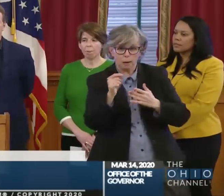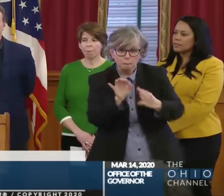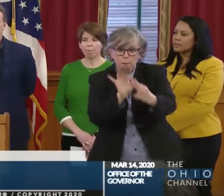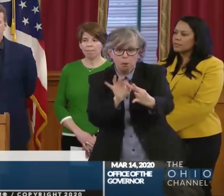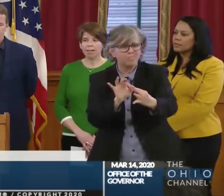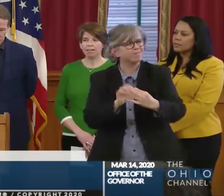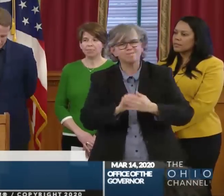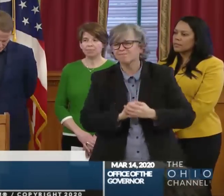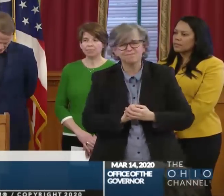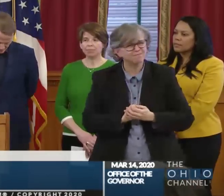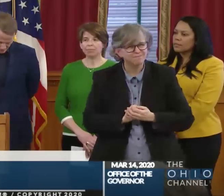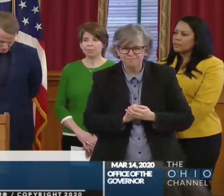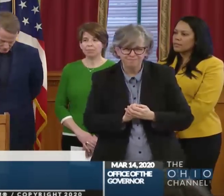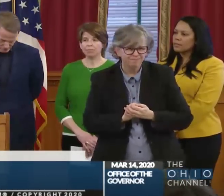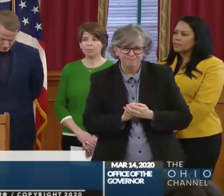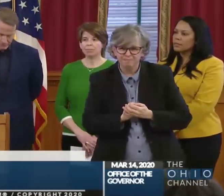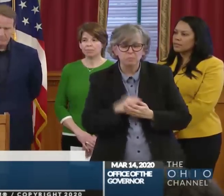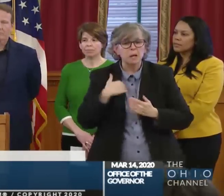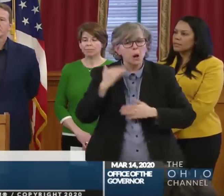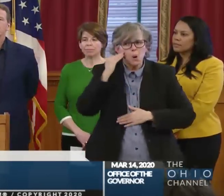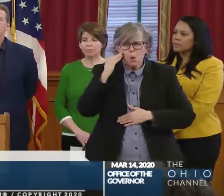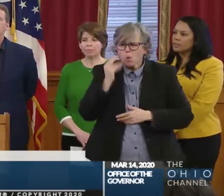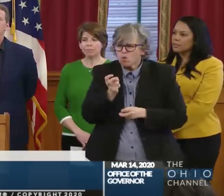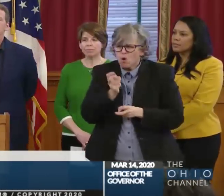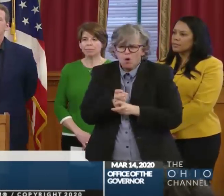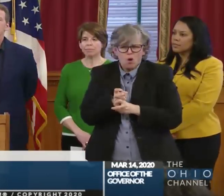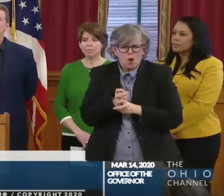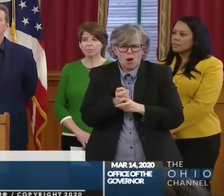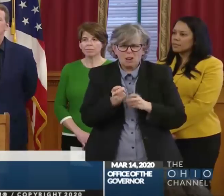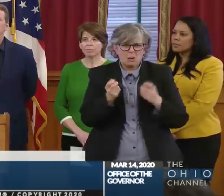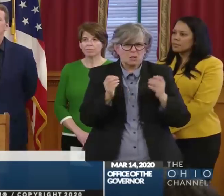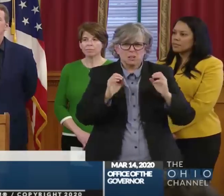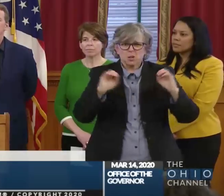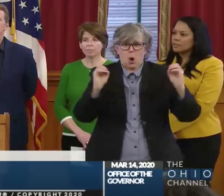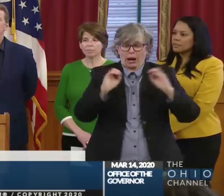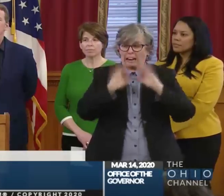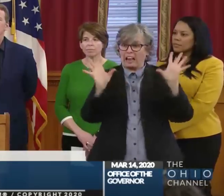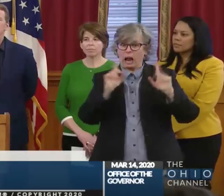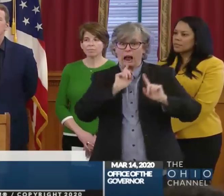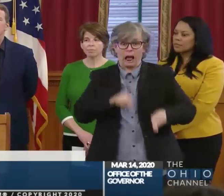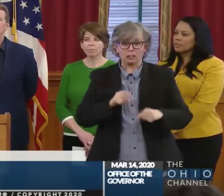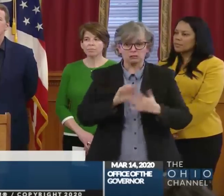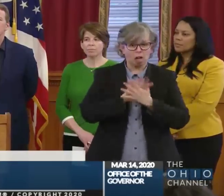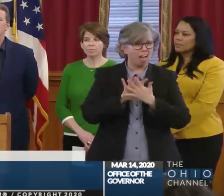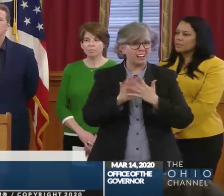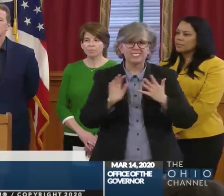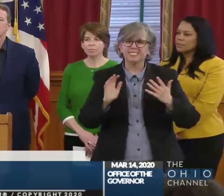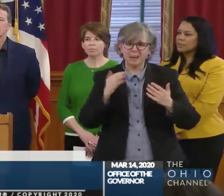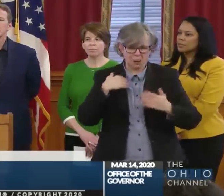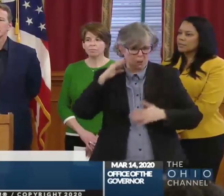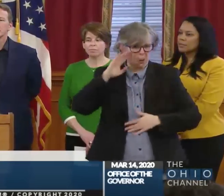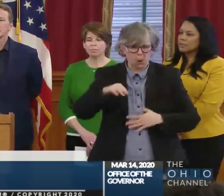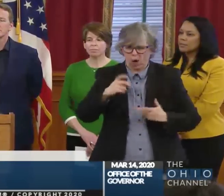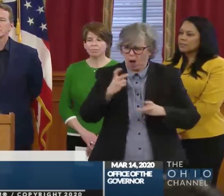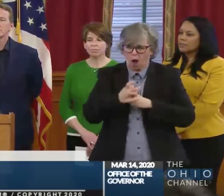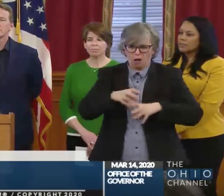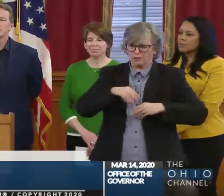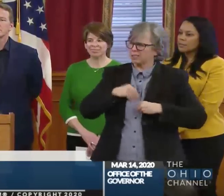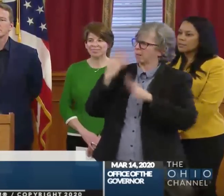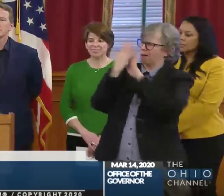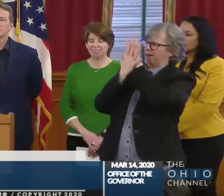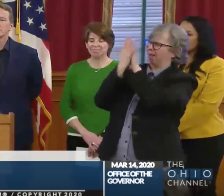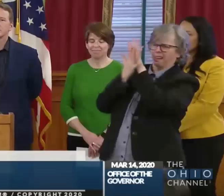flood of media to tolerate ambiguity. There is going to be ambiguity, but I have already seen incredible genius. And when we talk